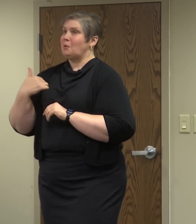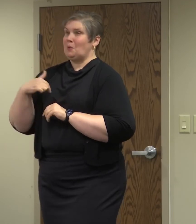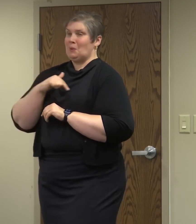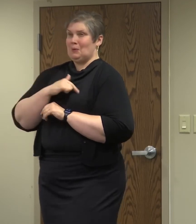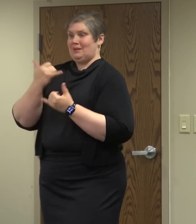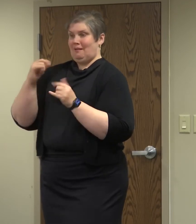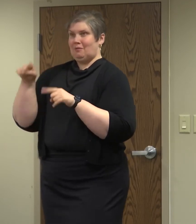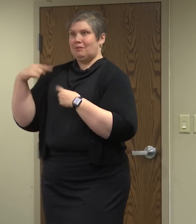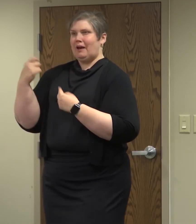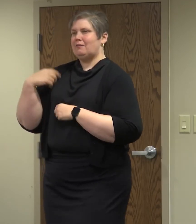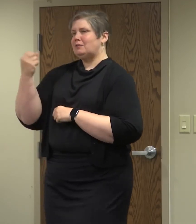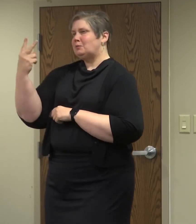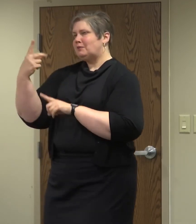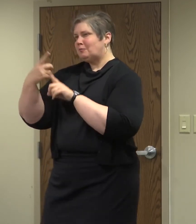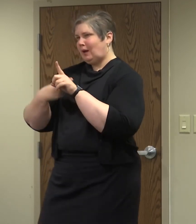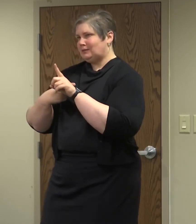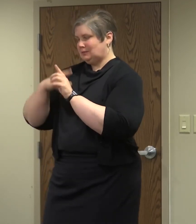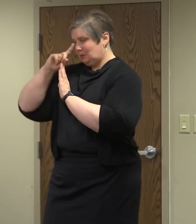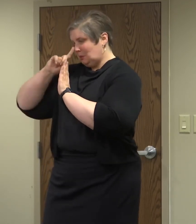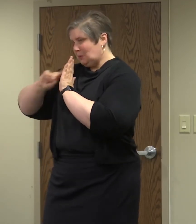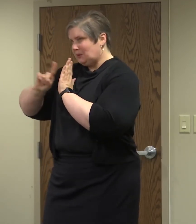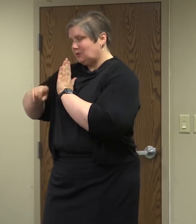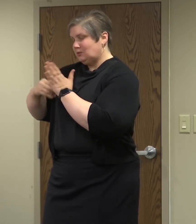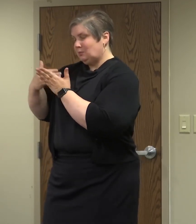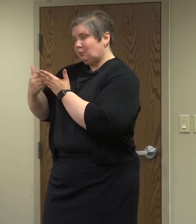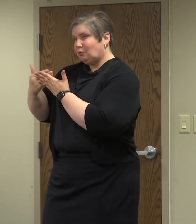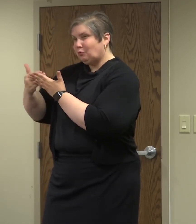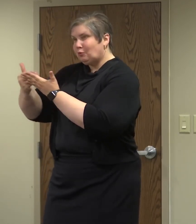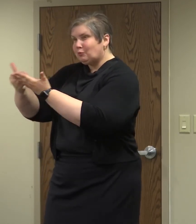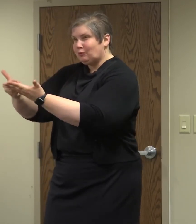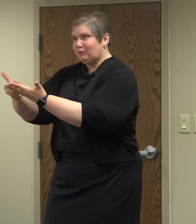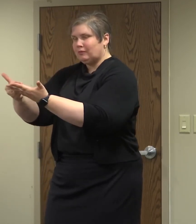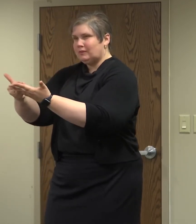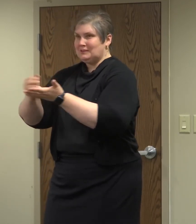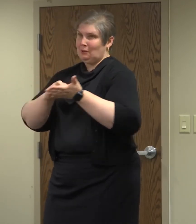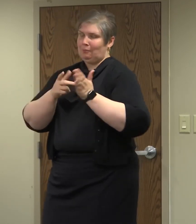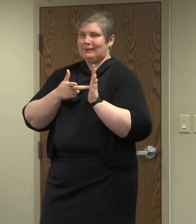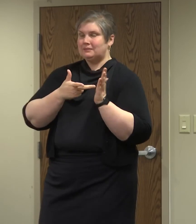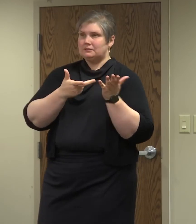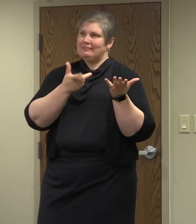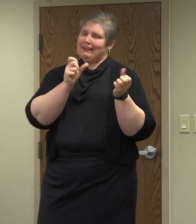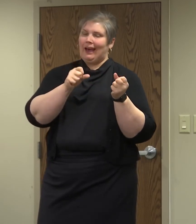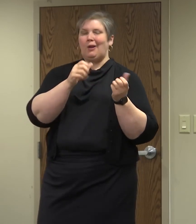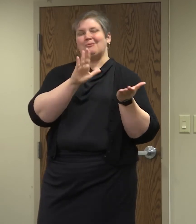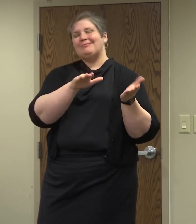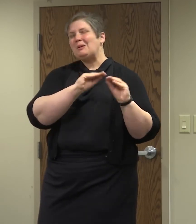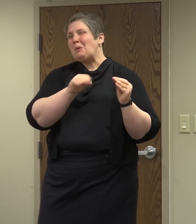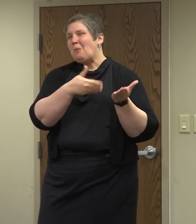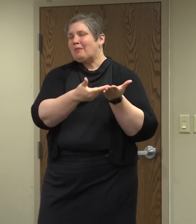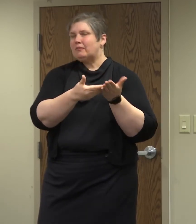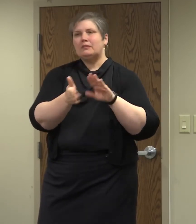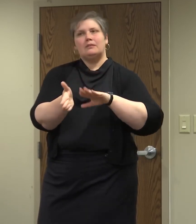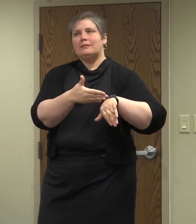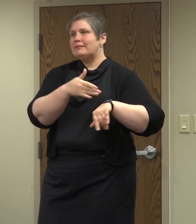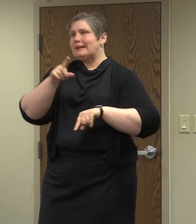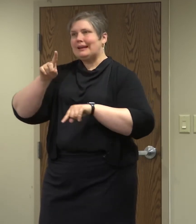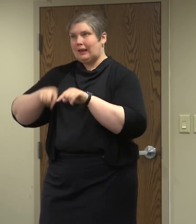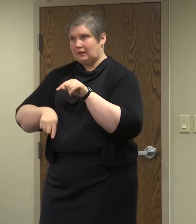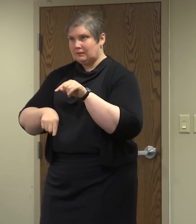door. Vaccinations are safe, effective, and available. And by available, I mean free.